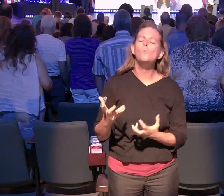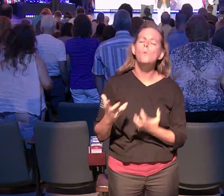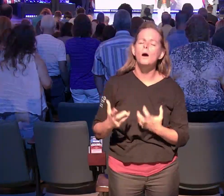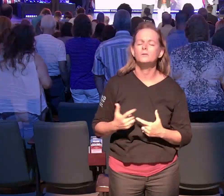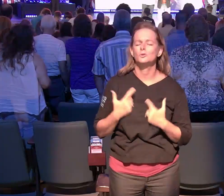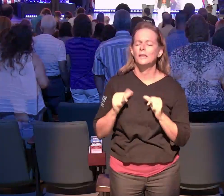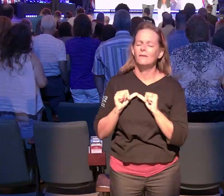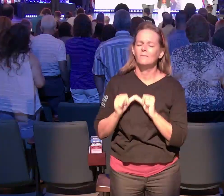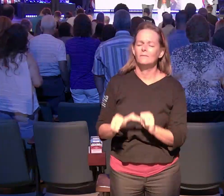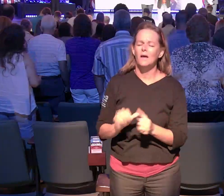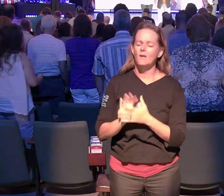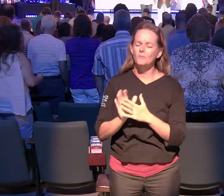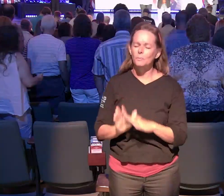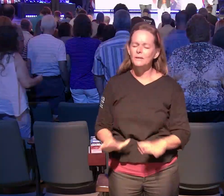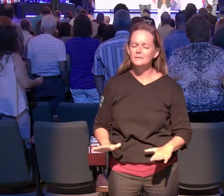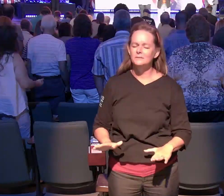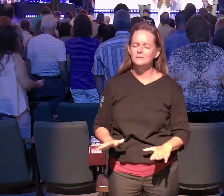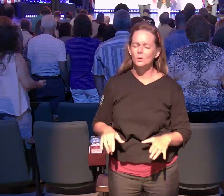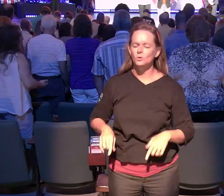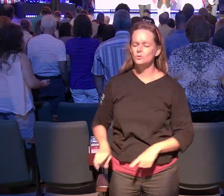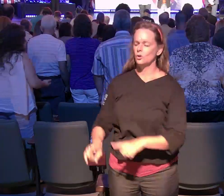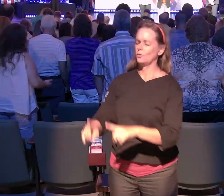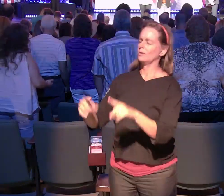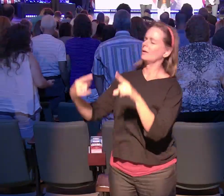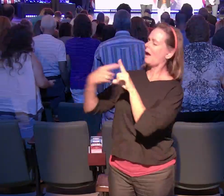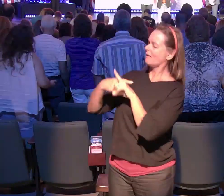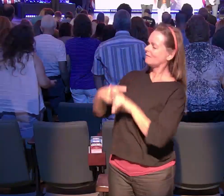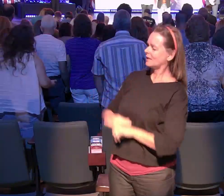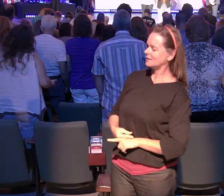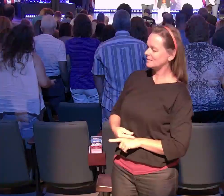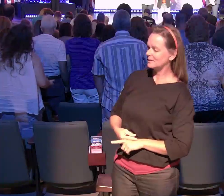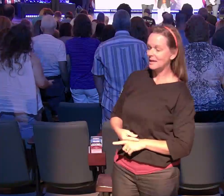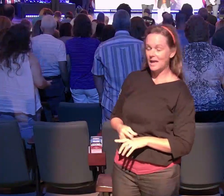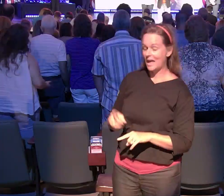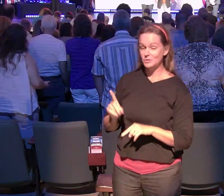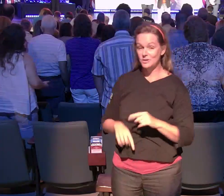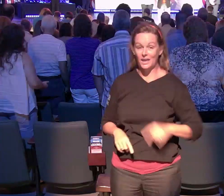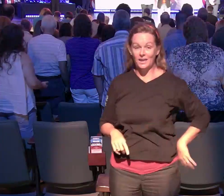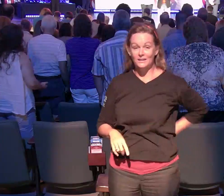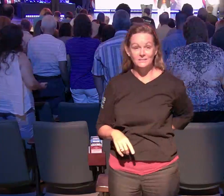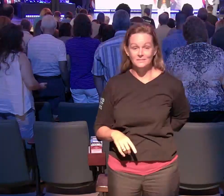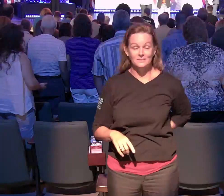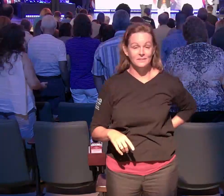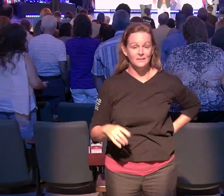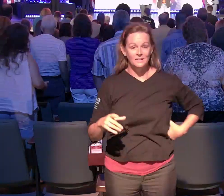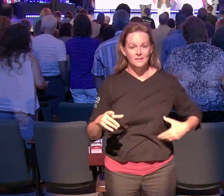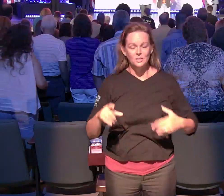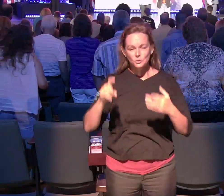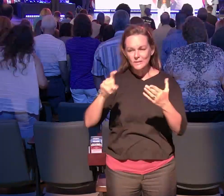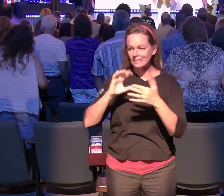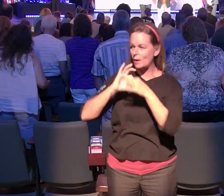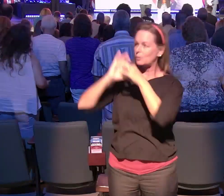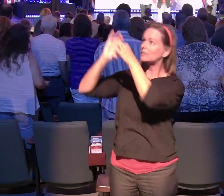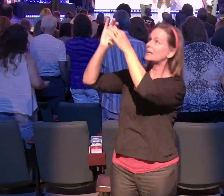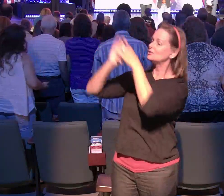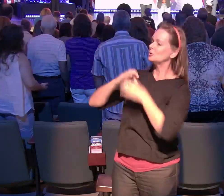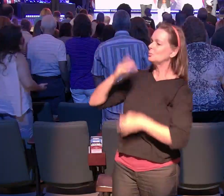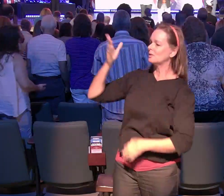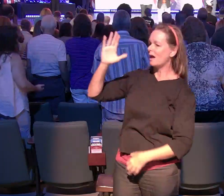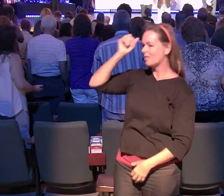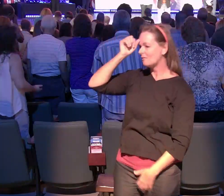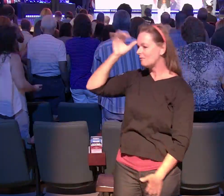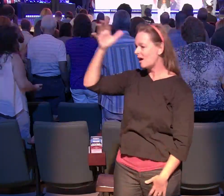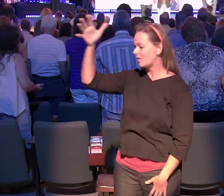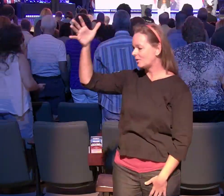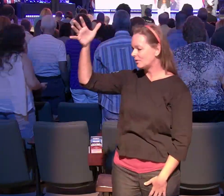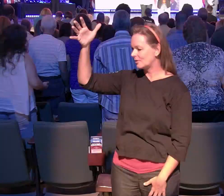live a life of peace in the midst of conflict, but you can't because there isn't a relationship with God the Father through